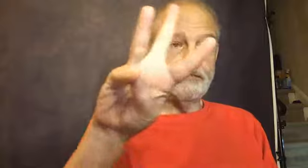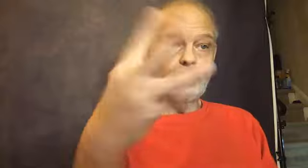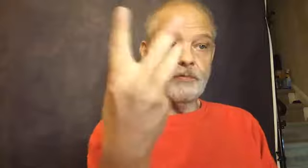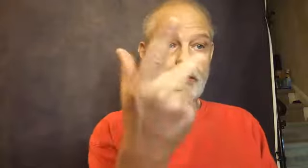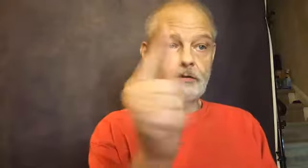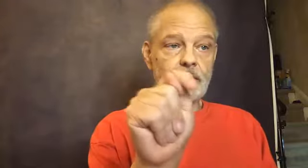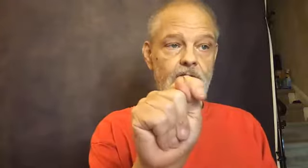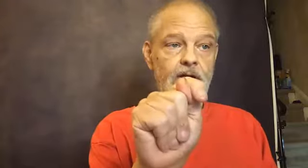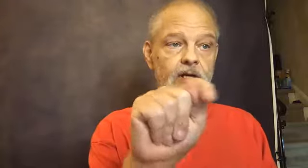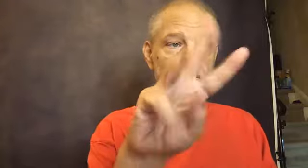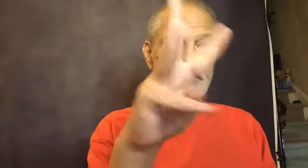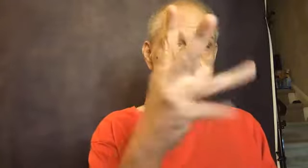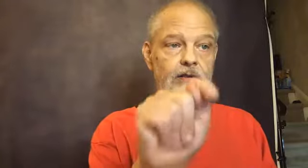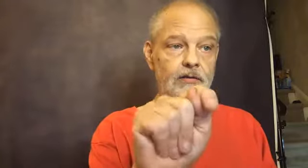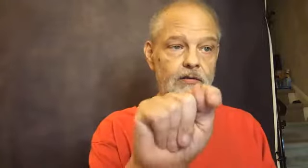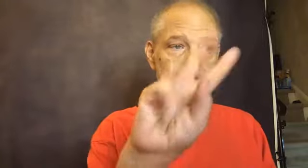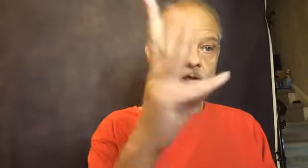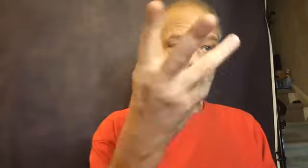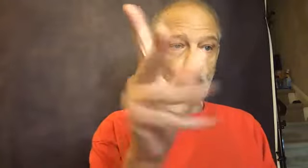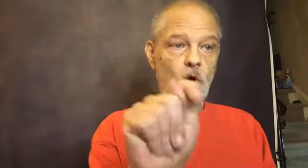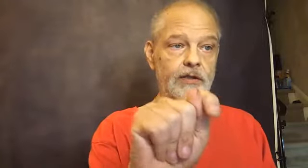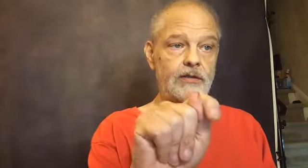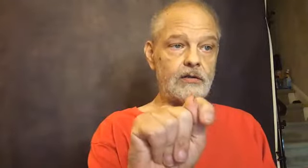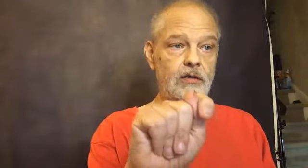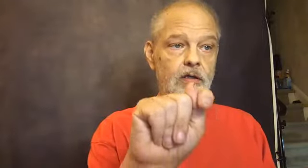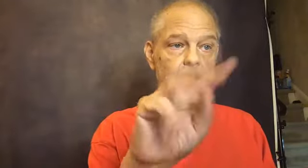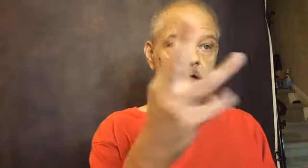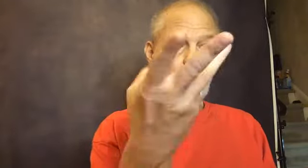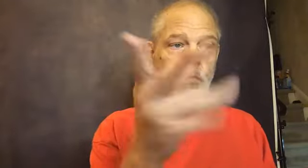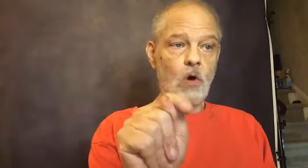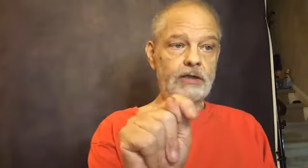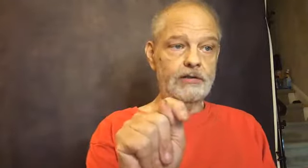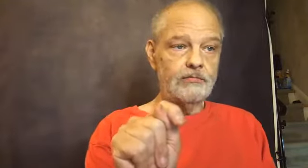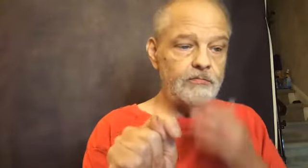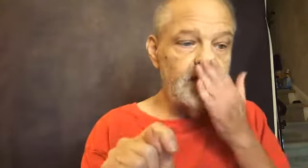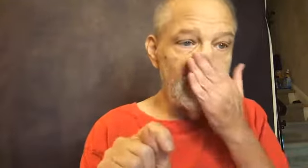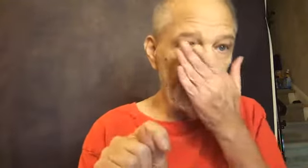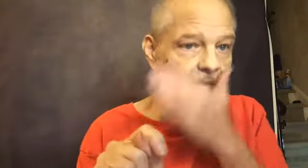flip around and ending up in T. What? What?